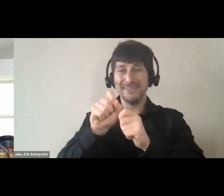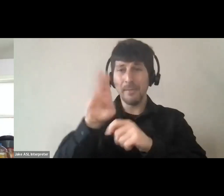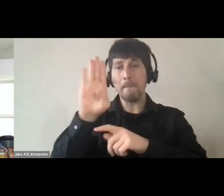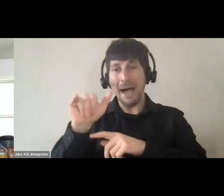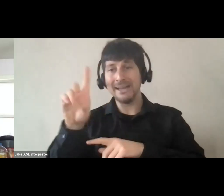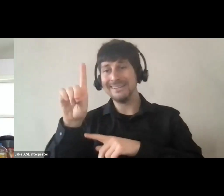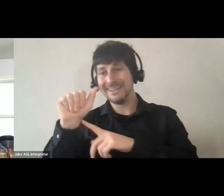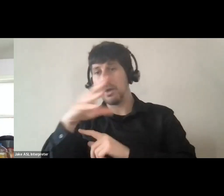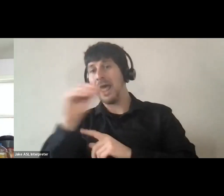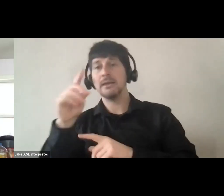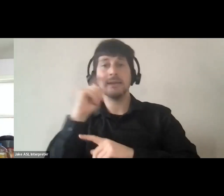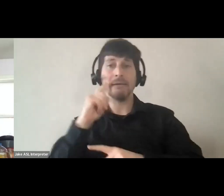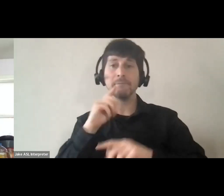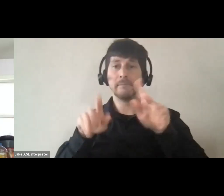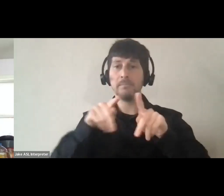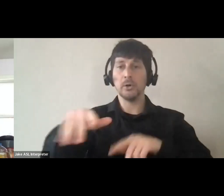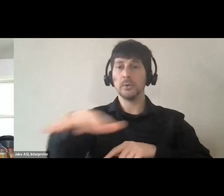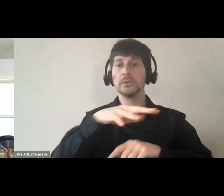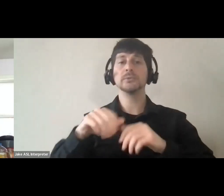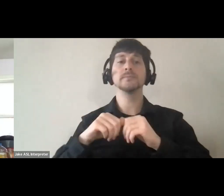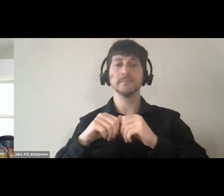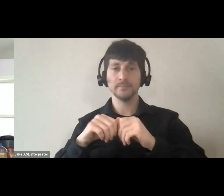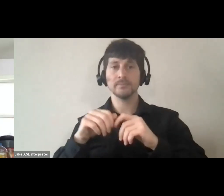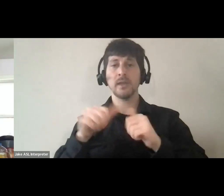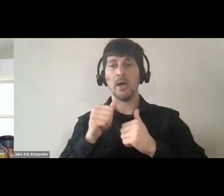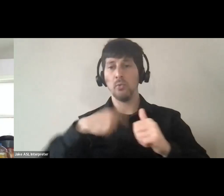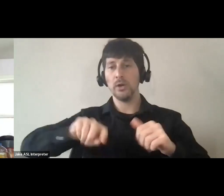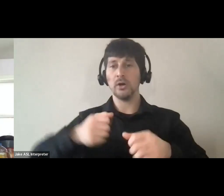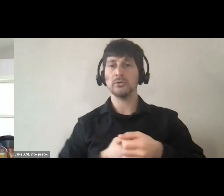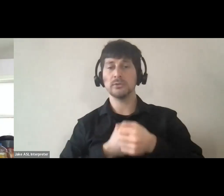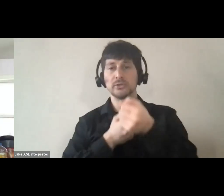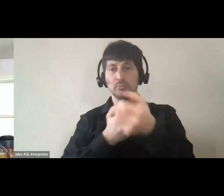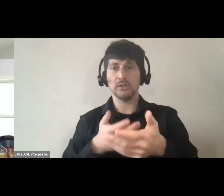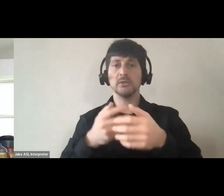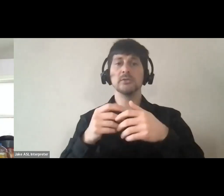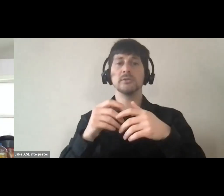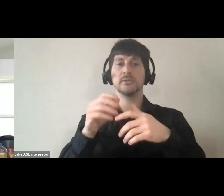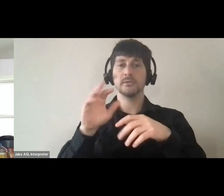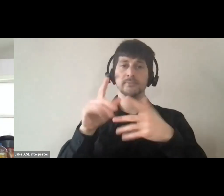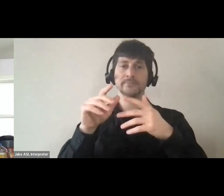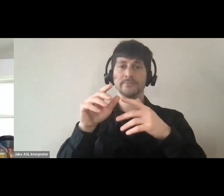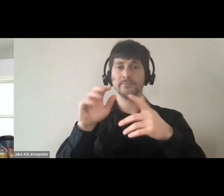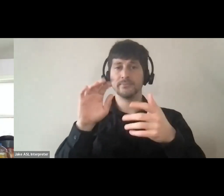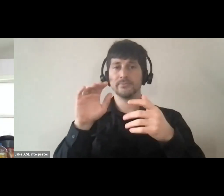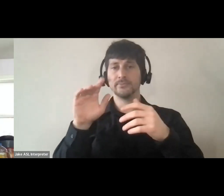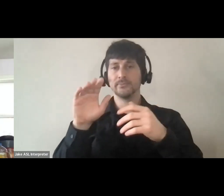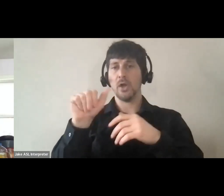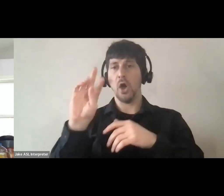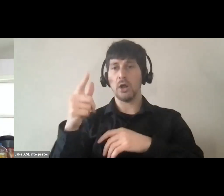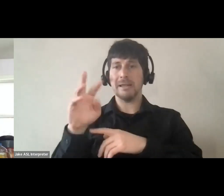people. And as our body minds inform our means of expression, we use augmentative and alternative